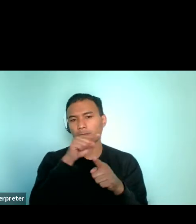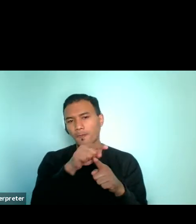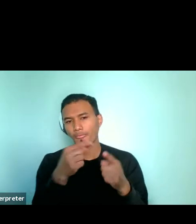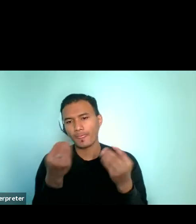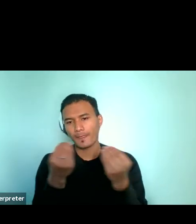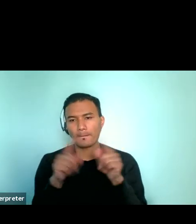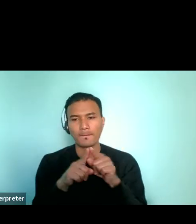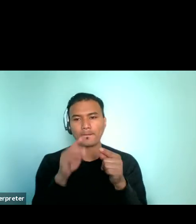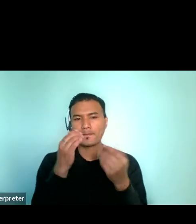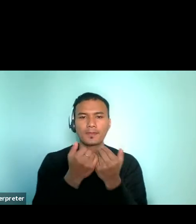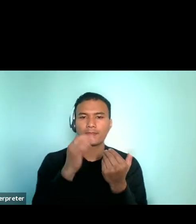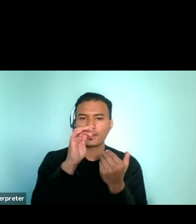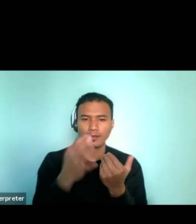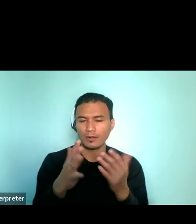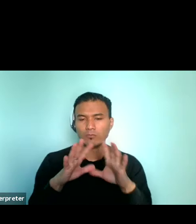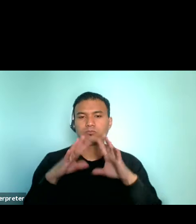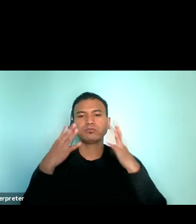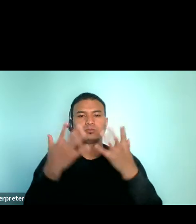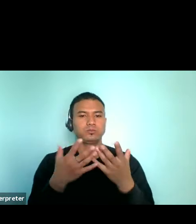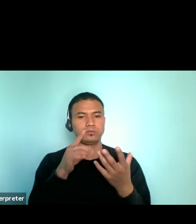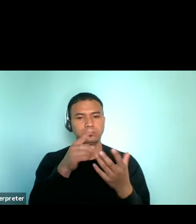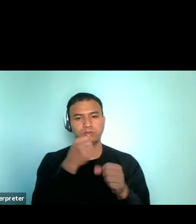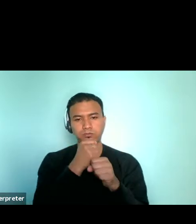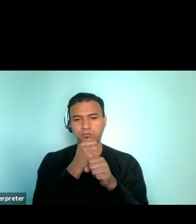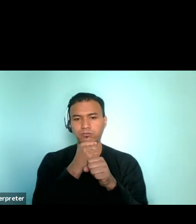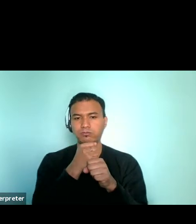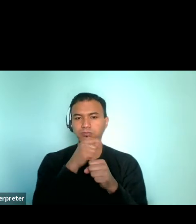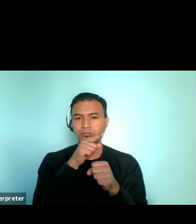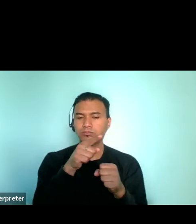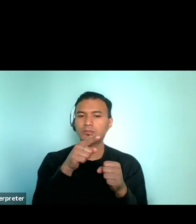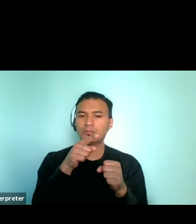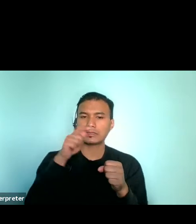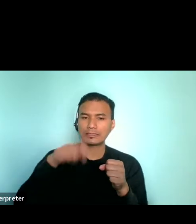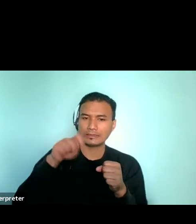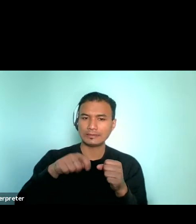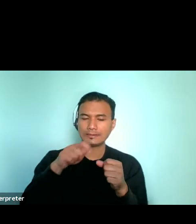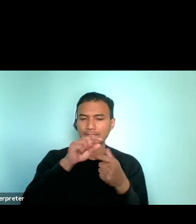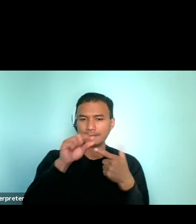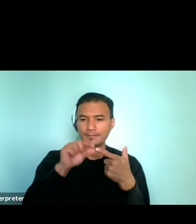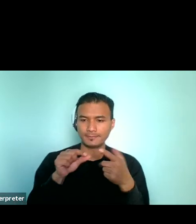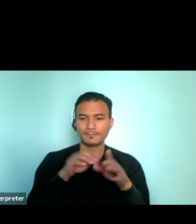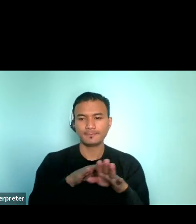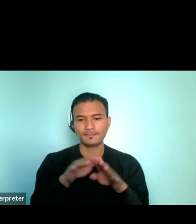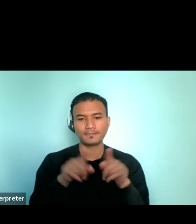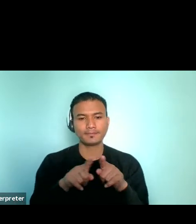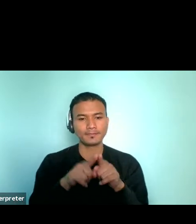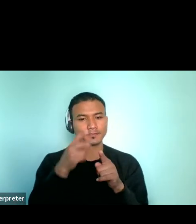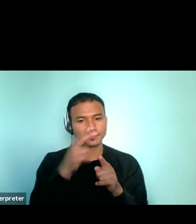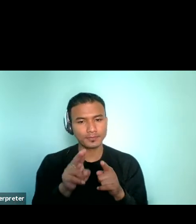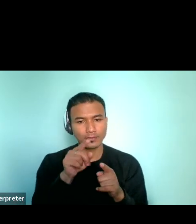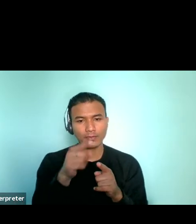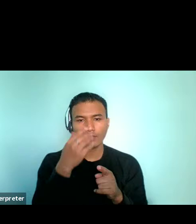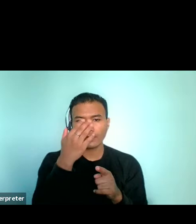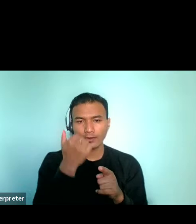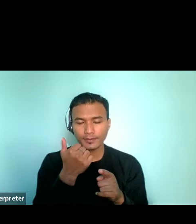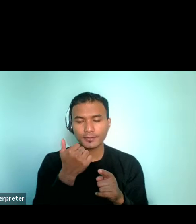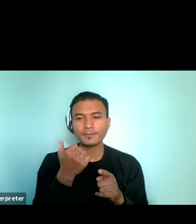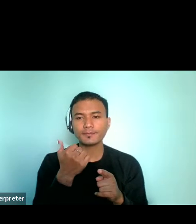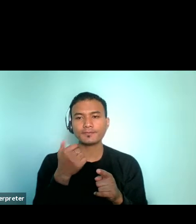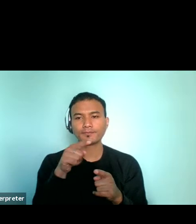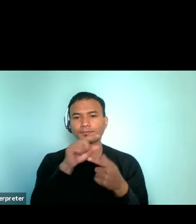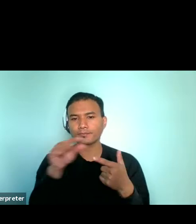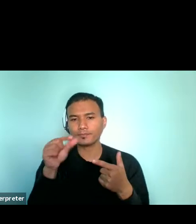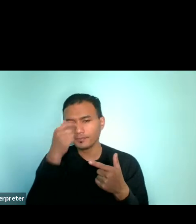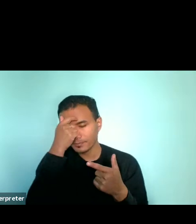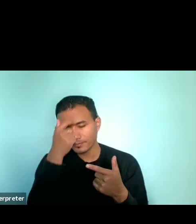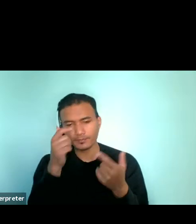anything. Nobody wants to employ them because they have legal cases with them. So that's one of the issues I